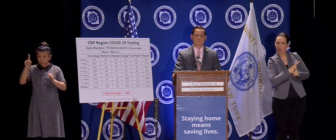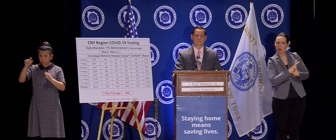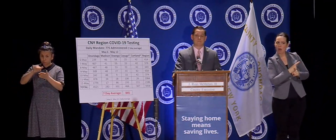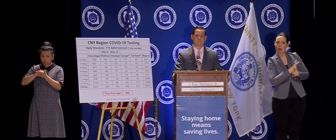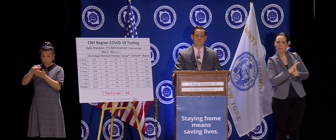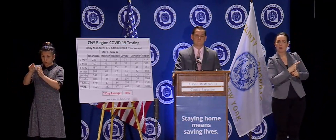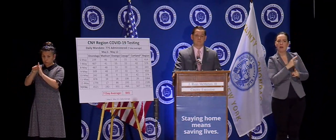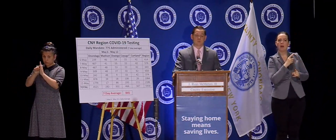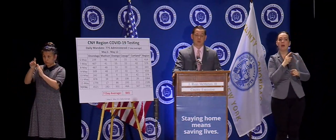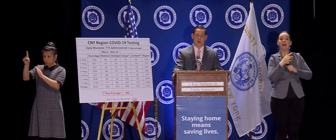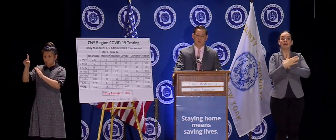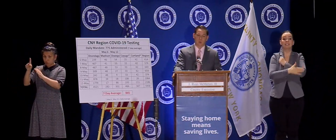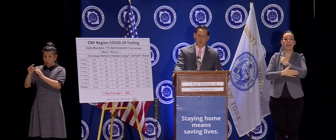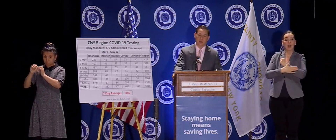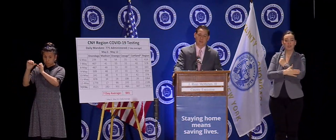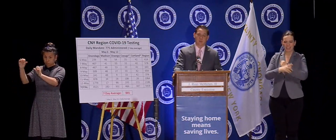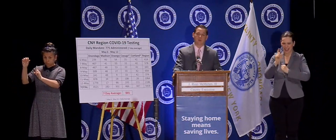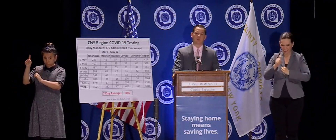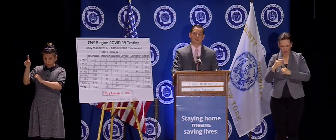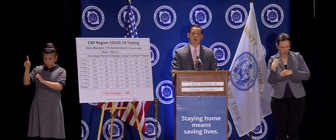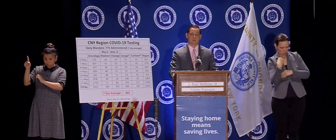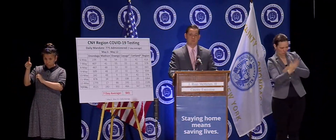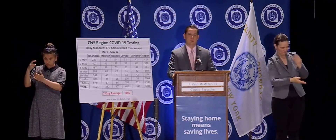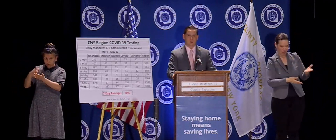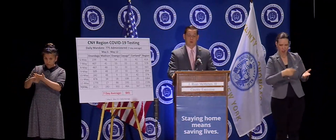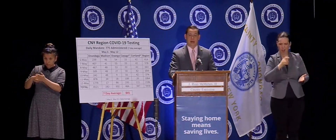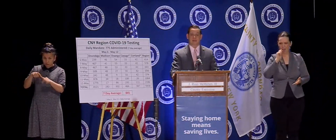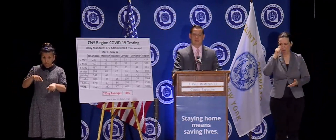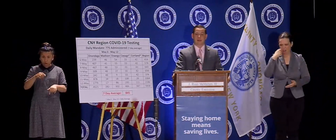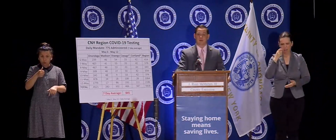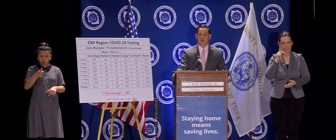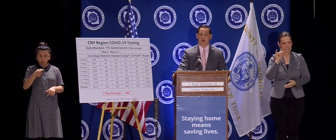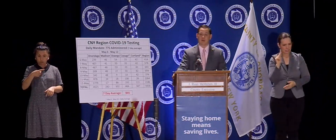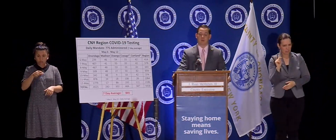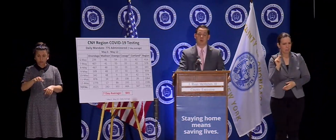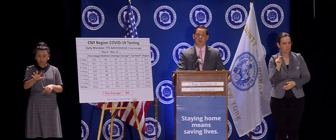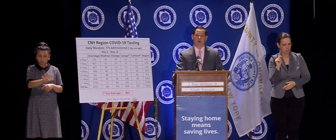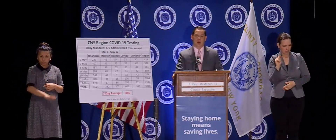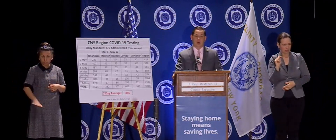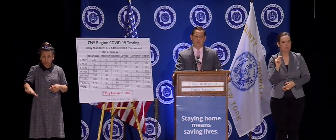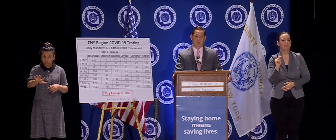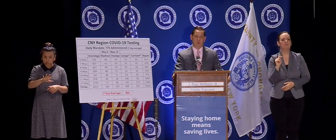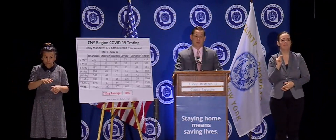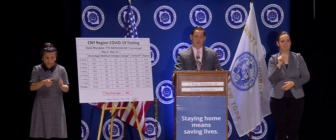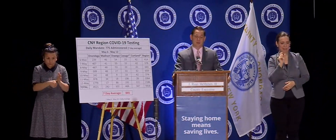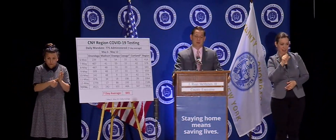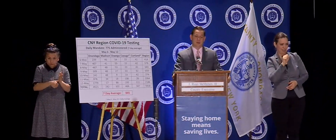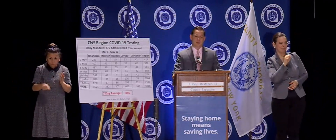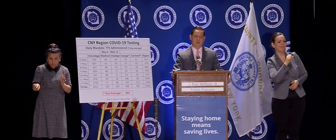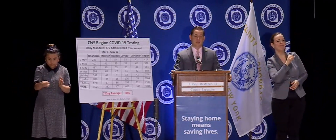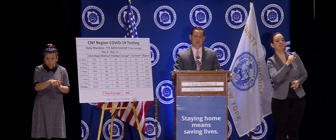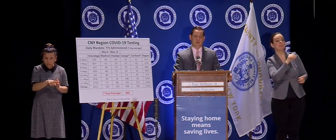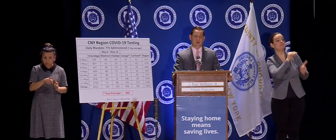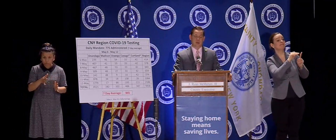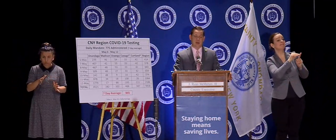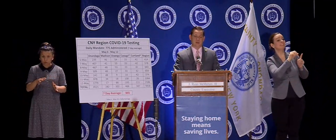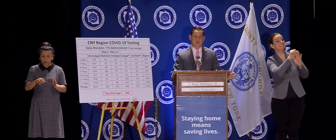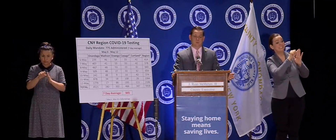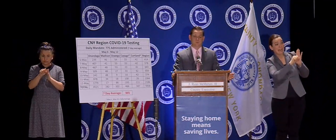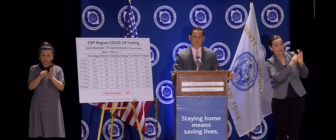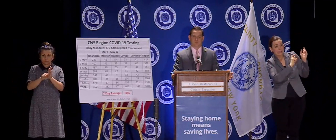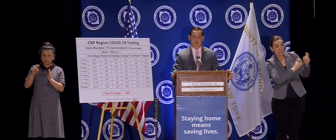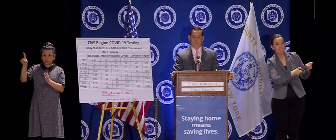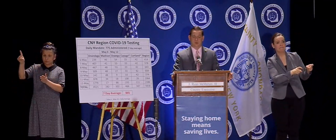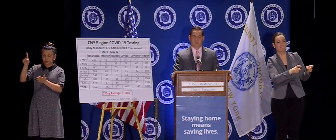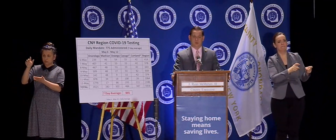provide test kits. Yeah, and we're going to get some of those from the state. We're going to ask the state for a lot of them. But you can't,